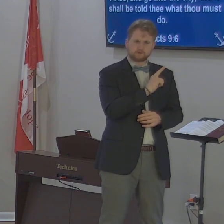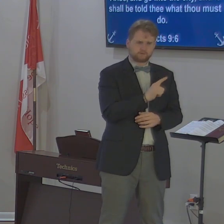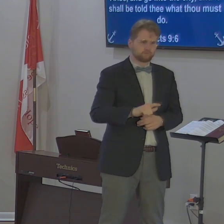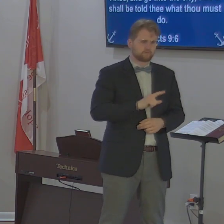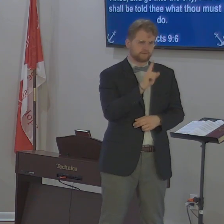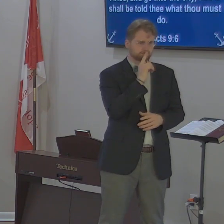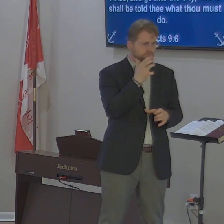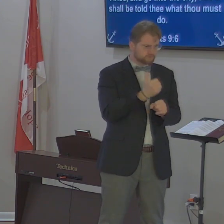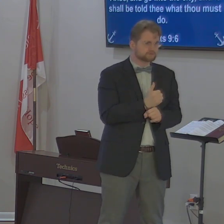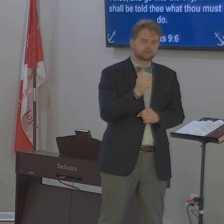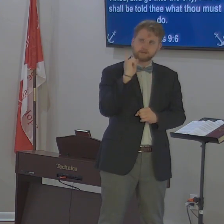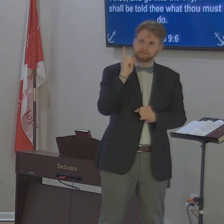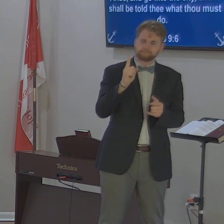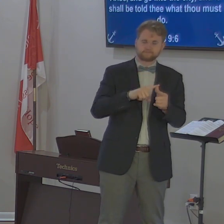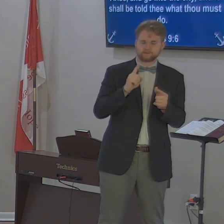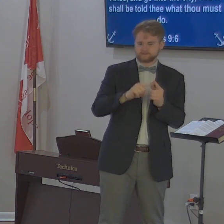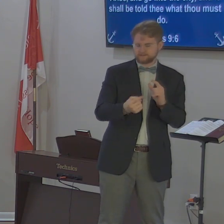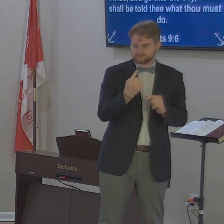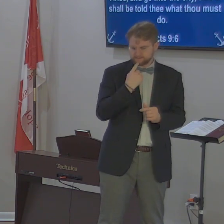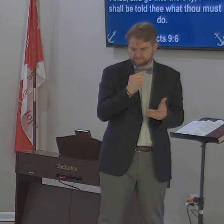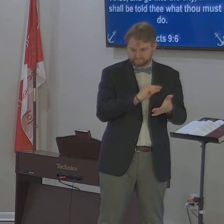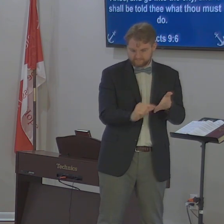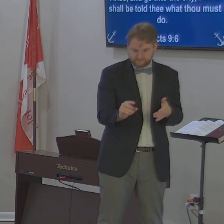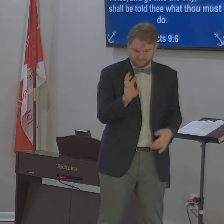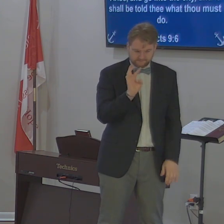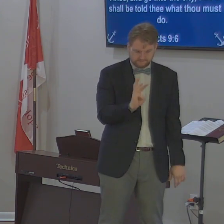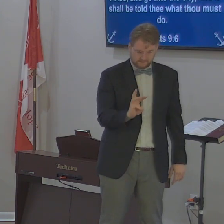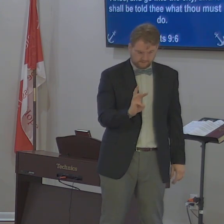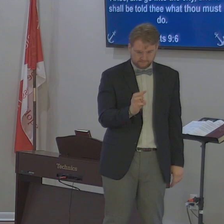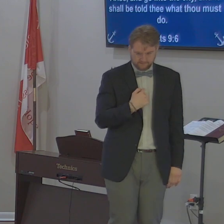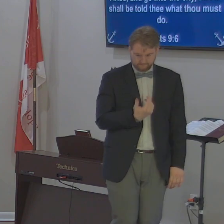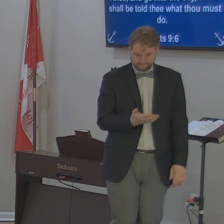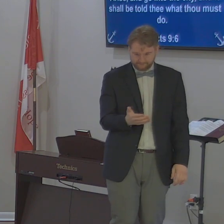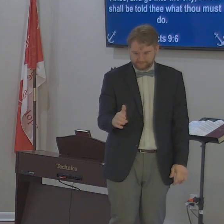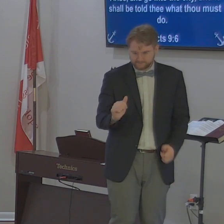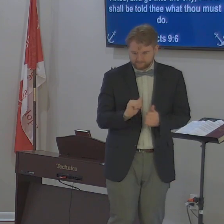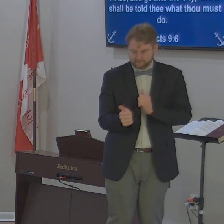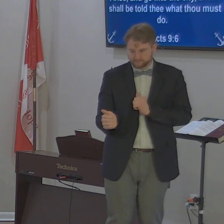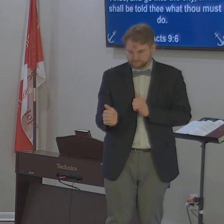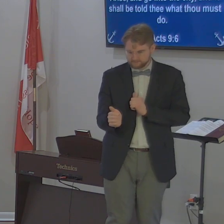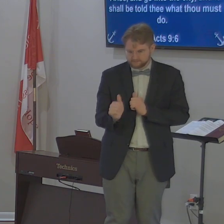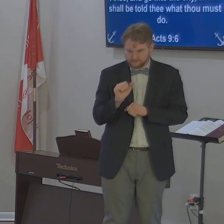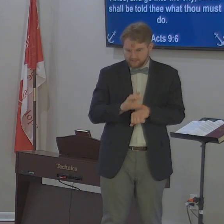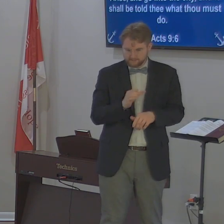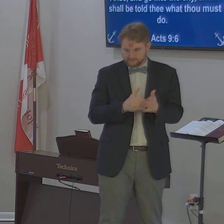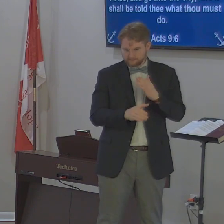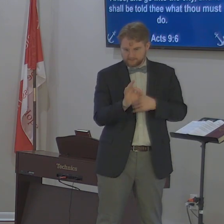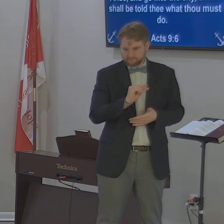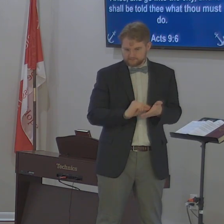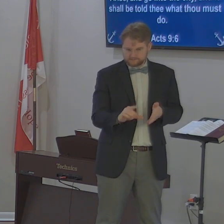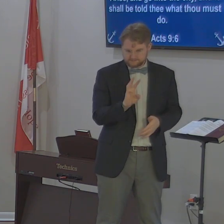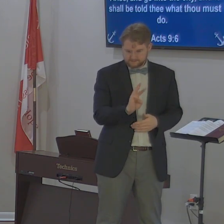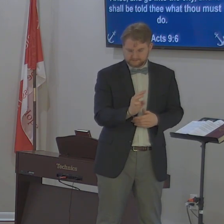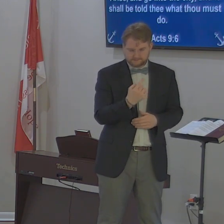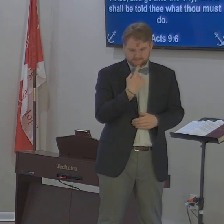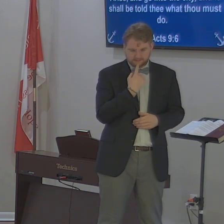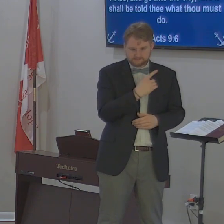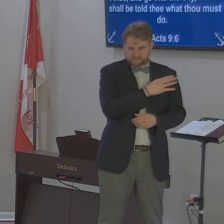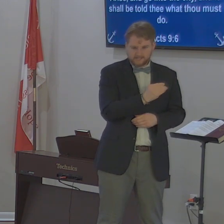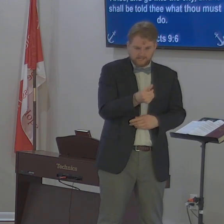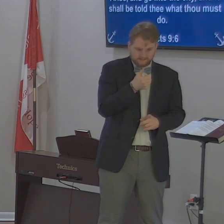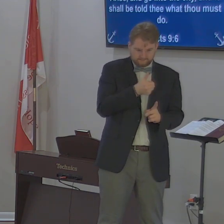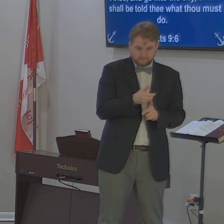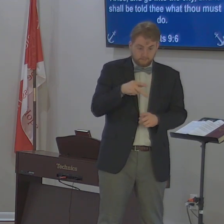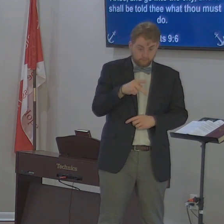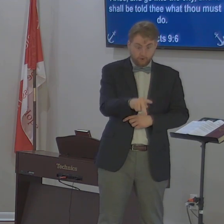He immediately says in verse 6, flipped over too far. He says this, and he trembling, this is